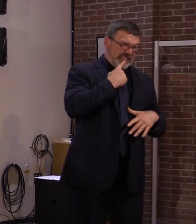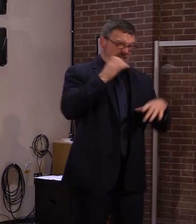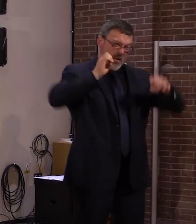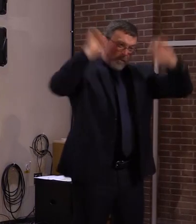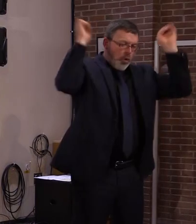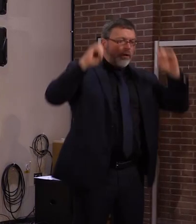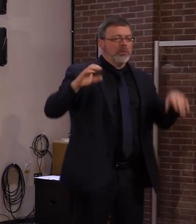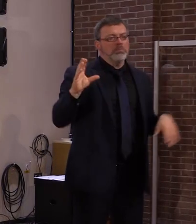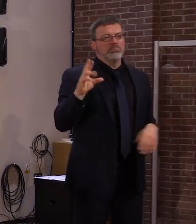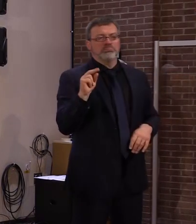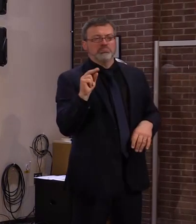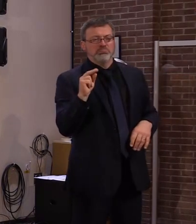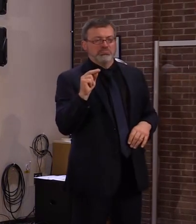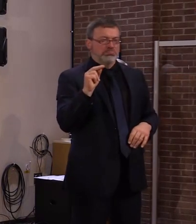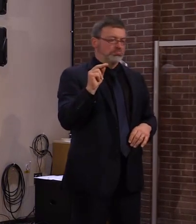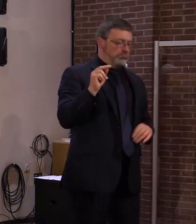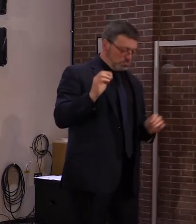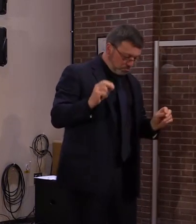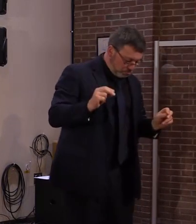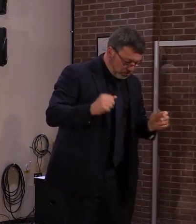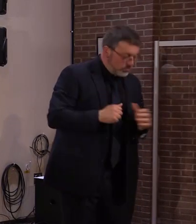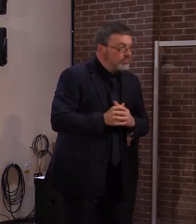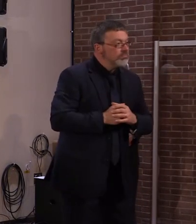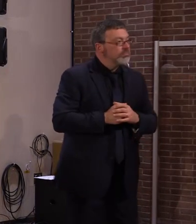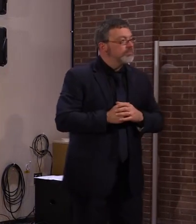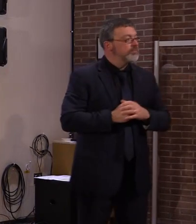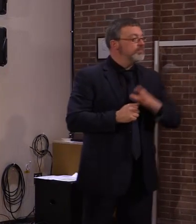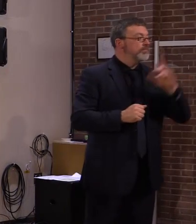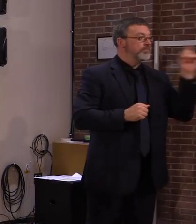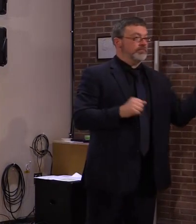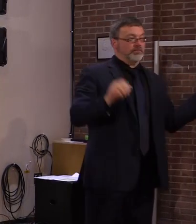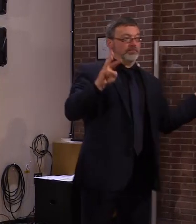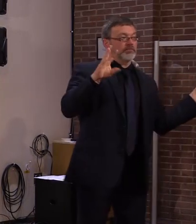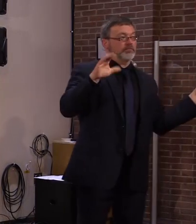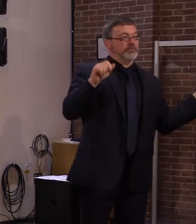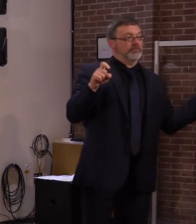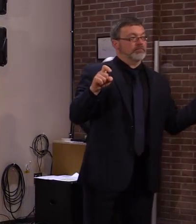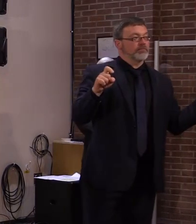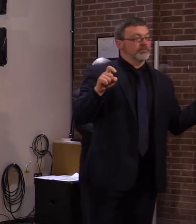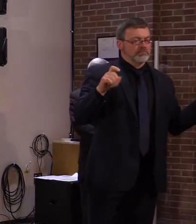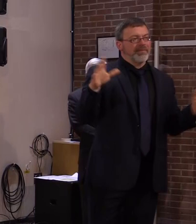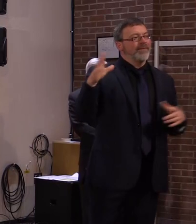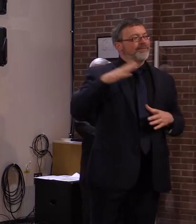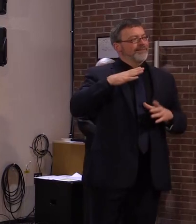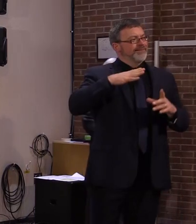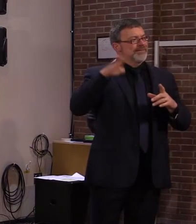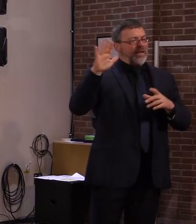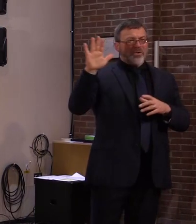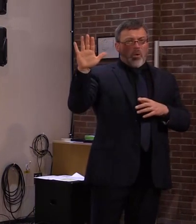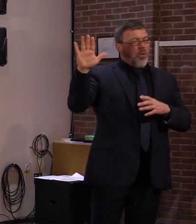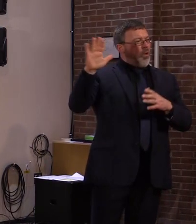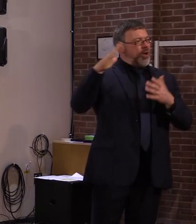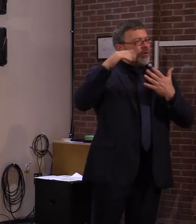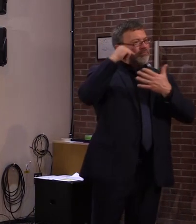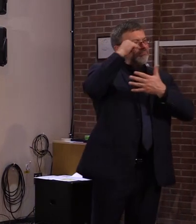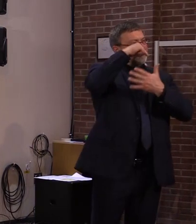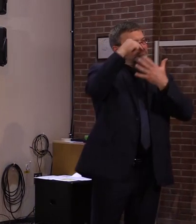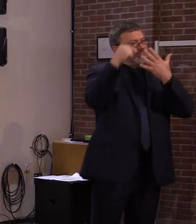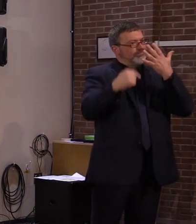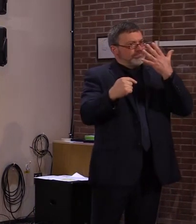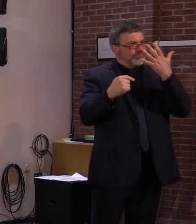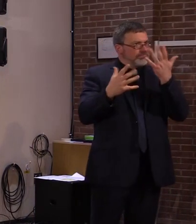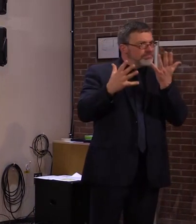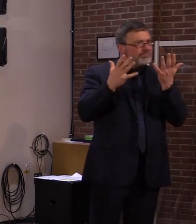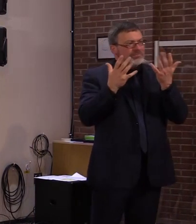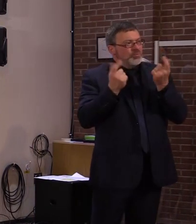does. What would be that threshold, especially given ICU capacity, 10 beds over? It's a number of